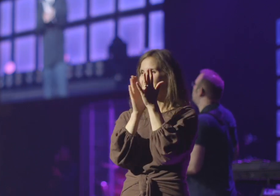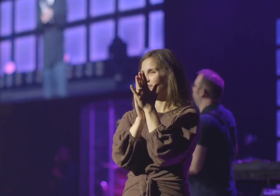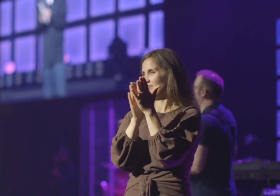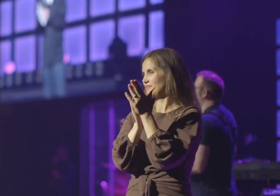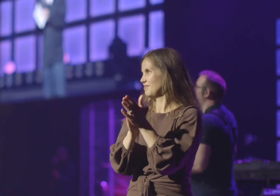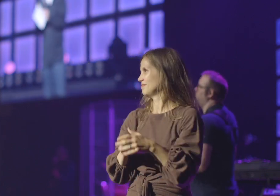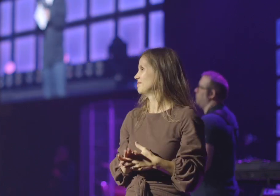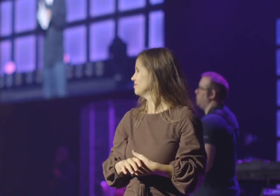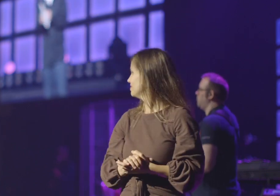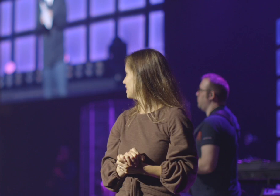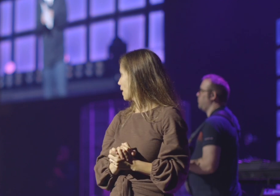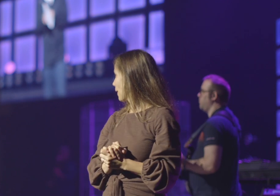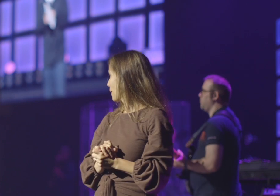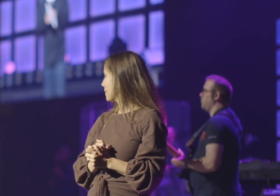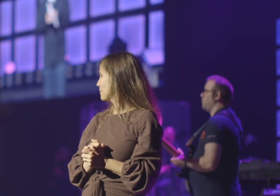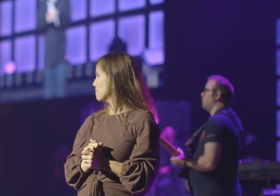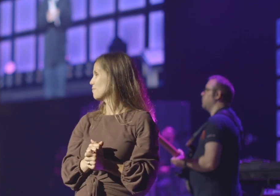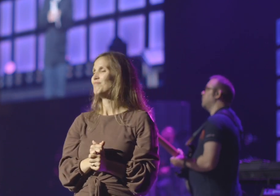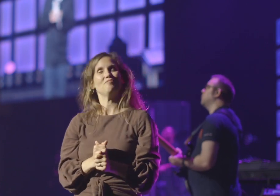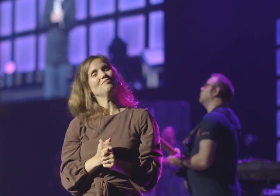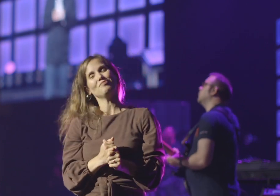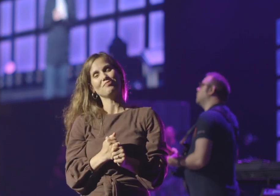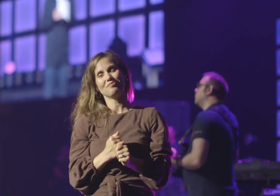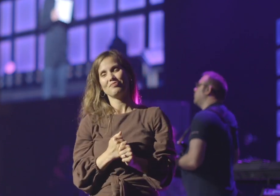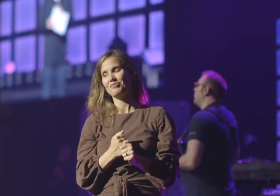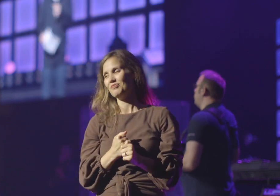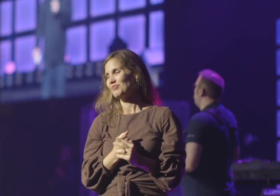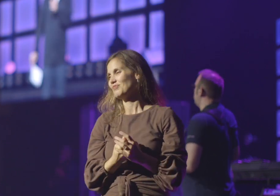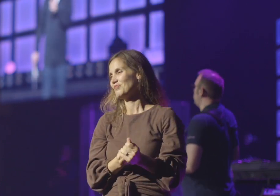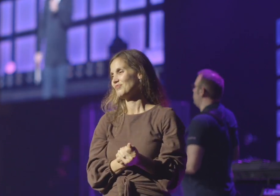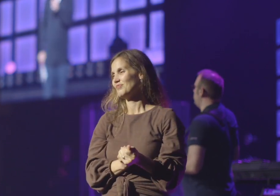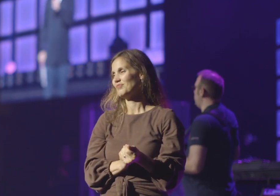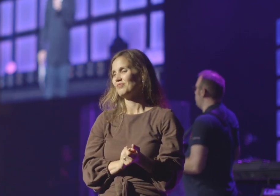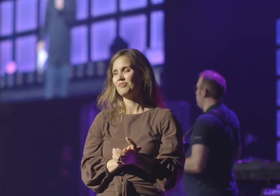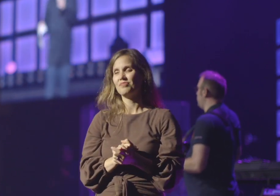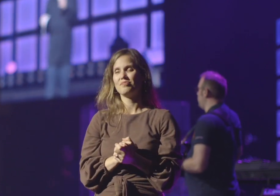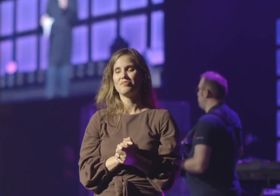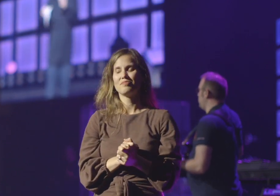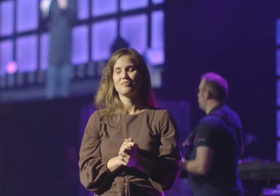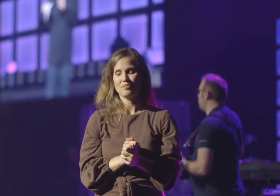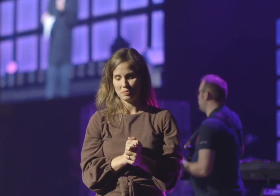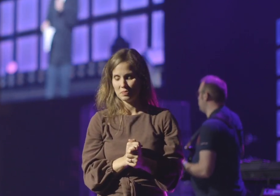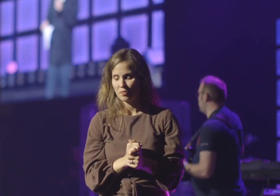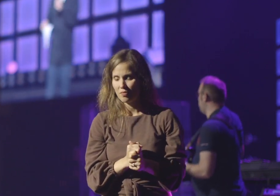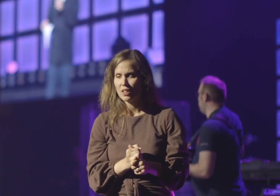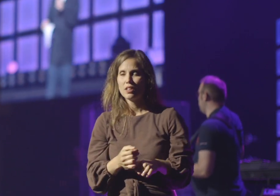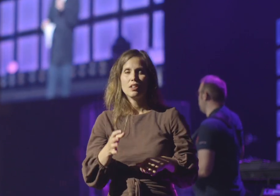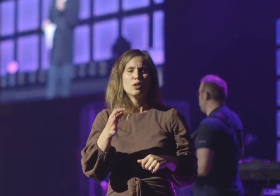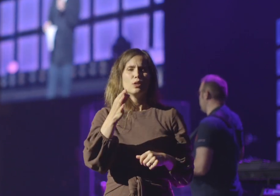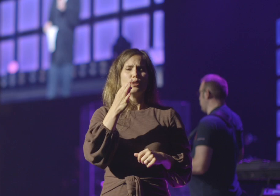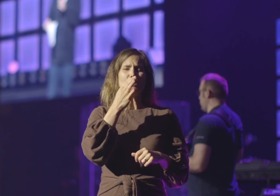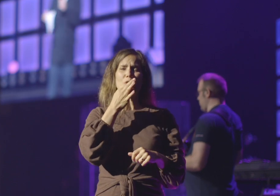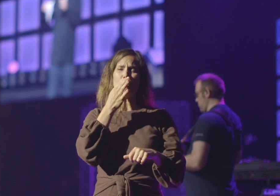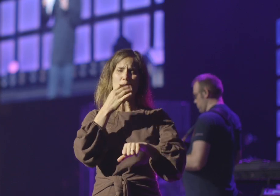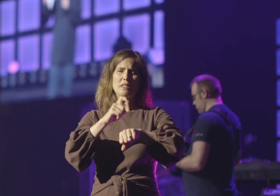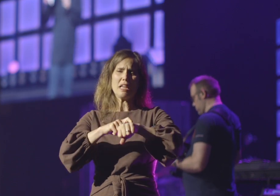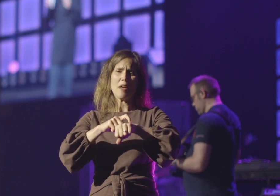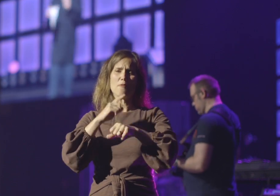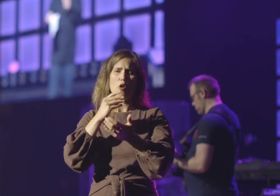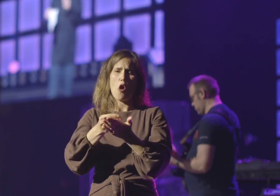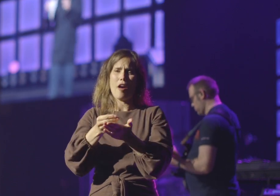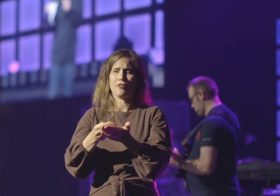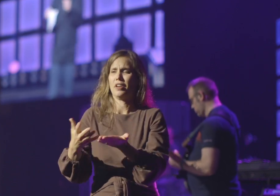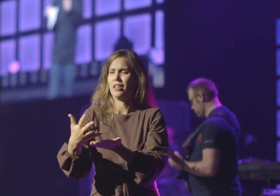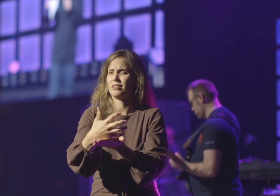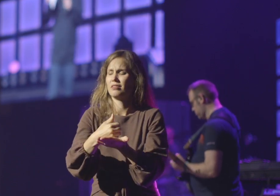In a moment, we are going to take our offering, but I just want to